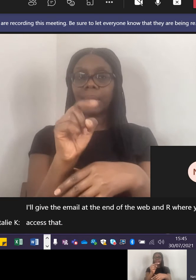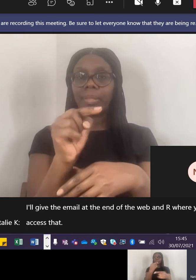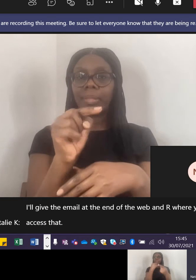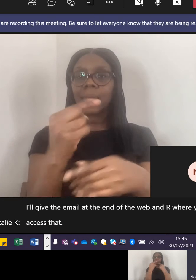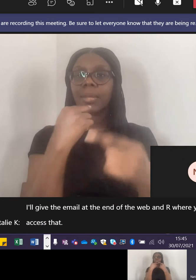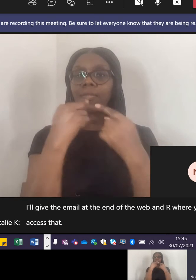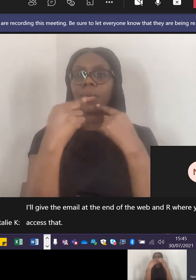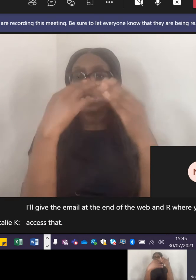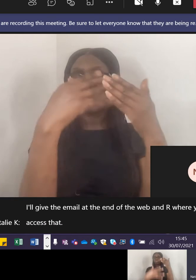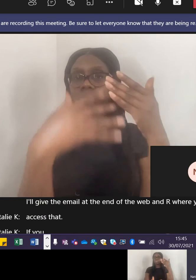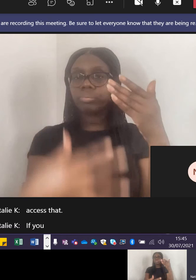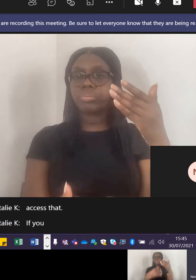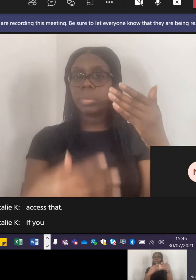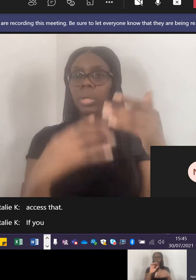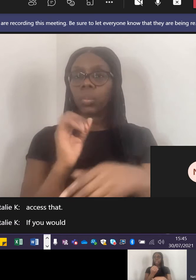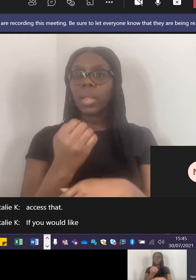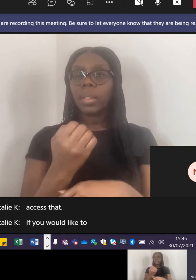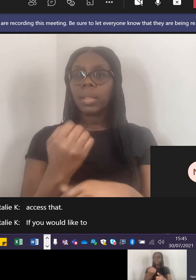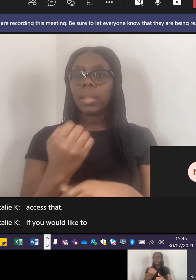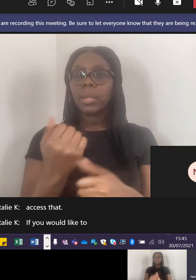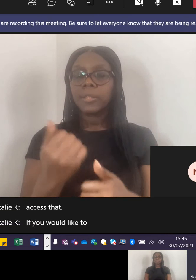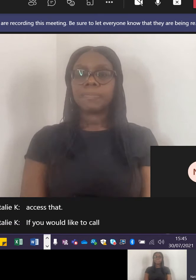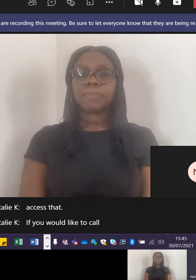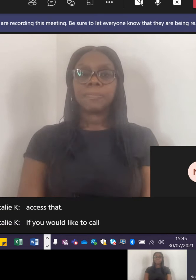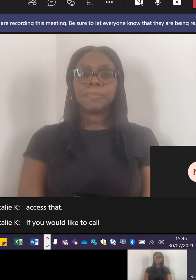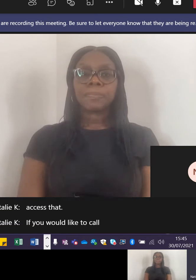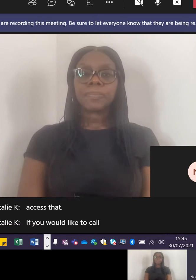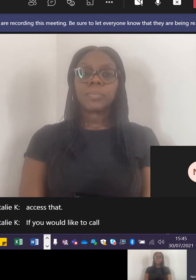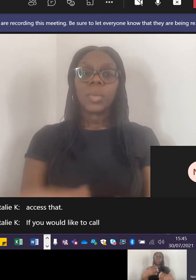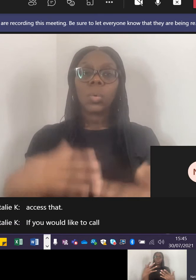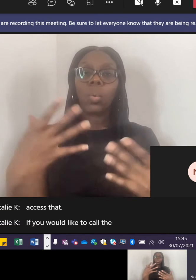If you would like to call